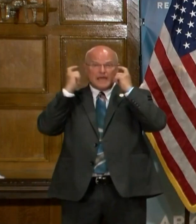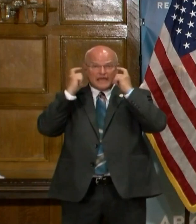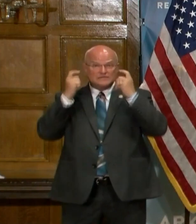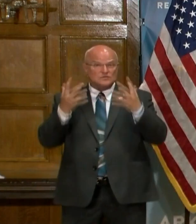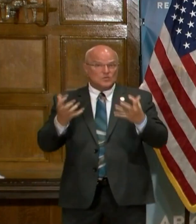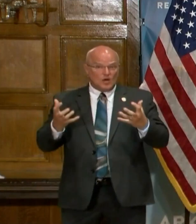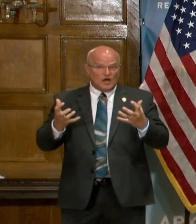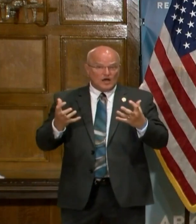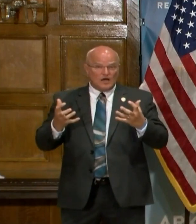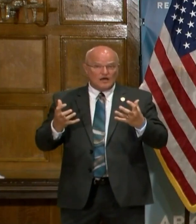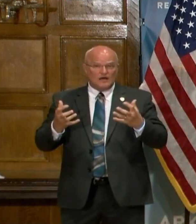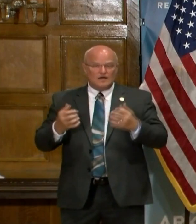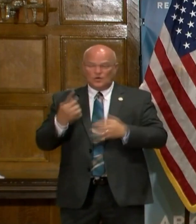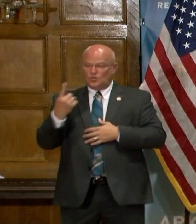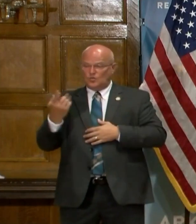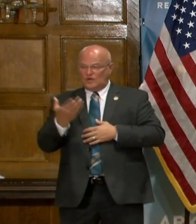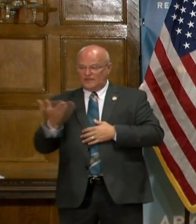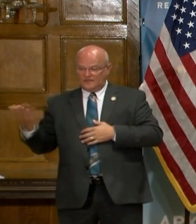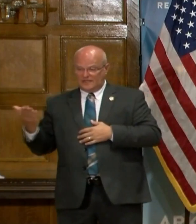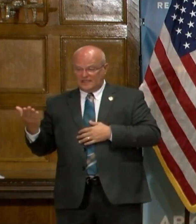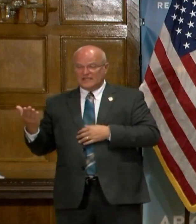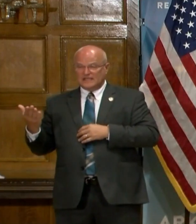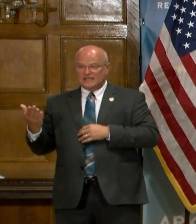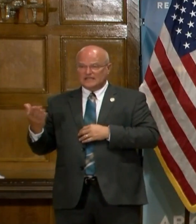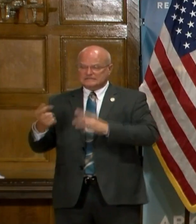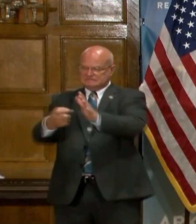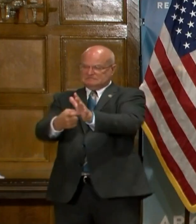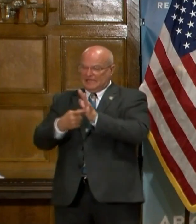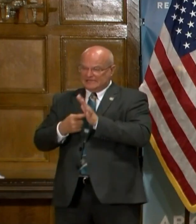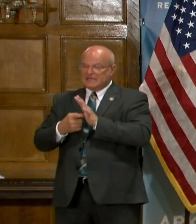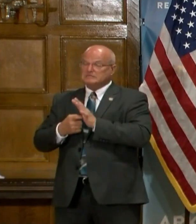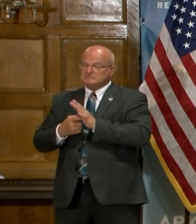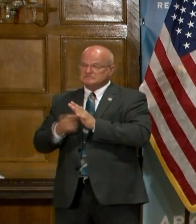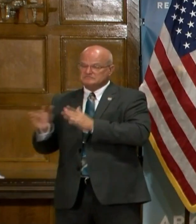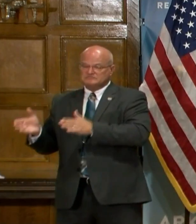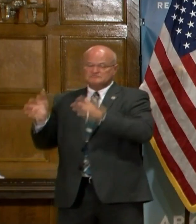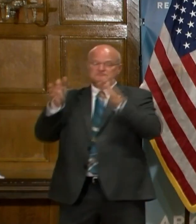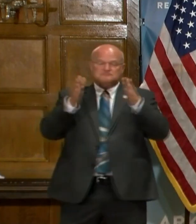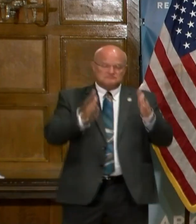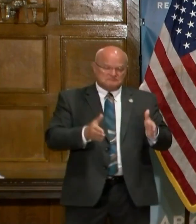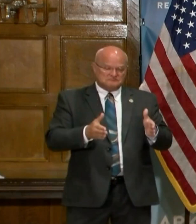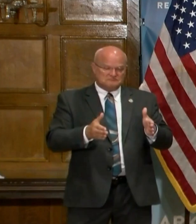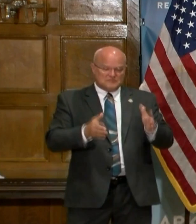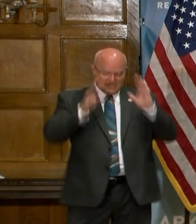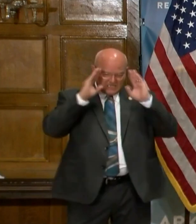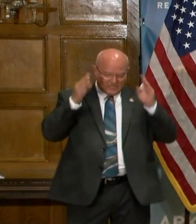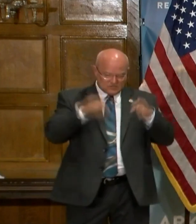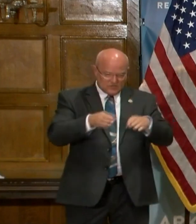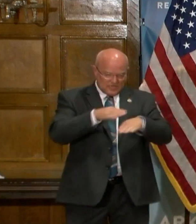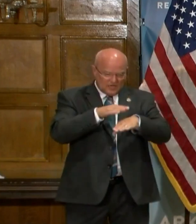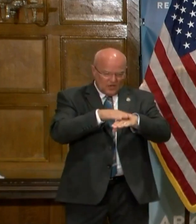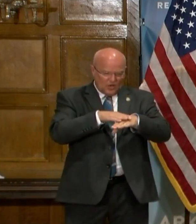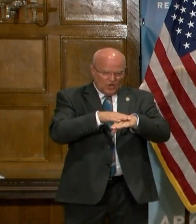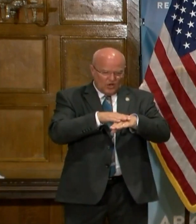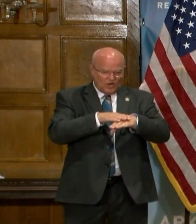there. One tool is, well, let's do a mandate. And the other tool is let's concentrate